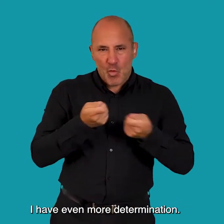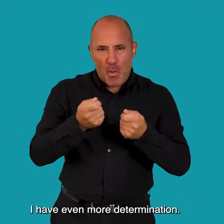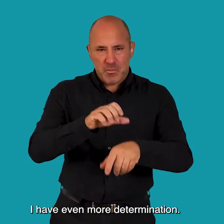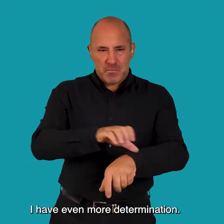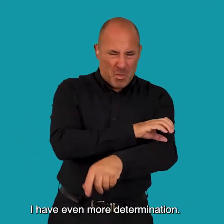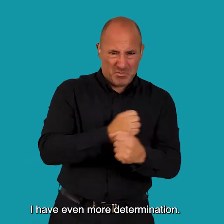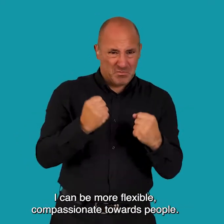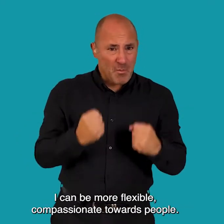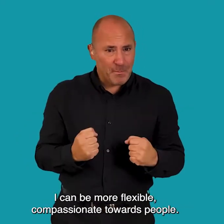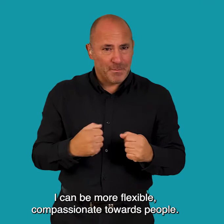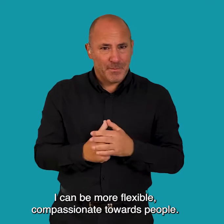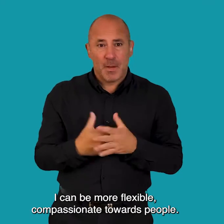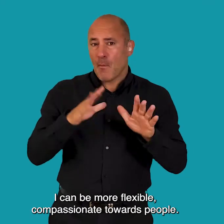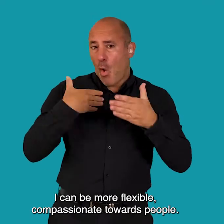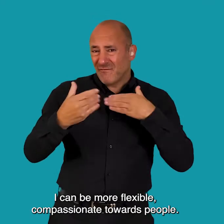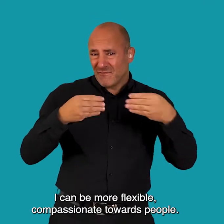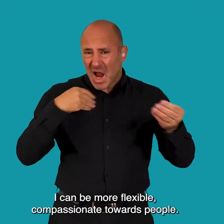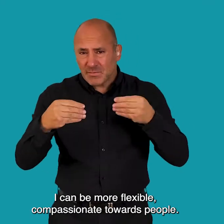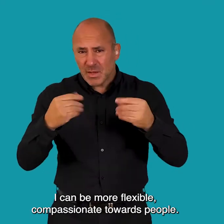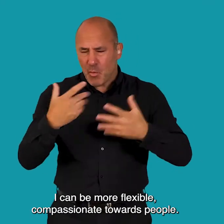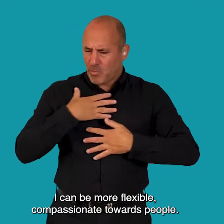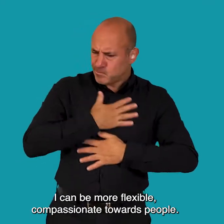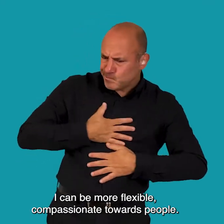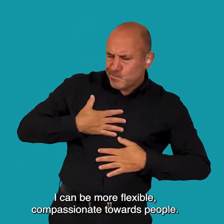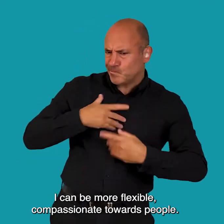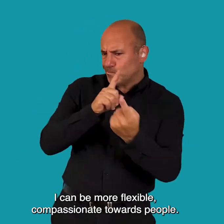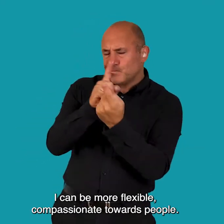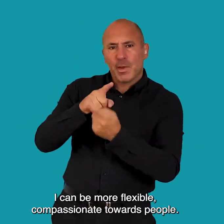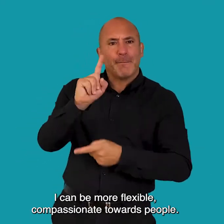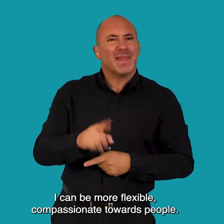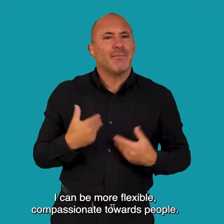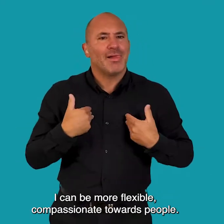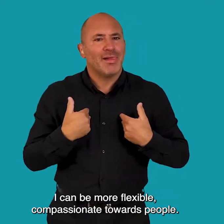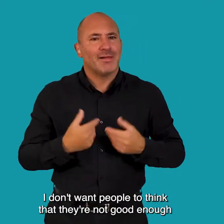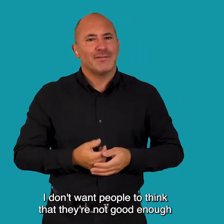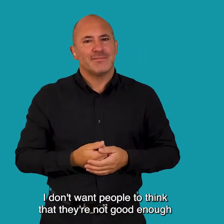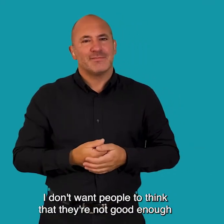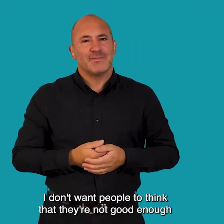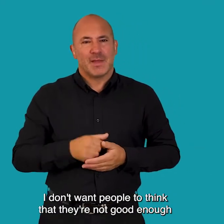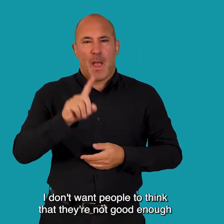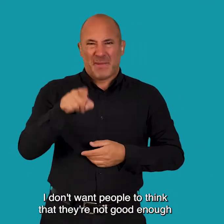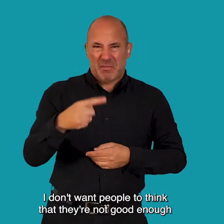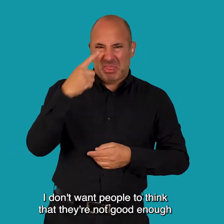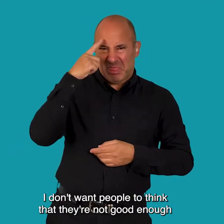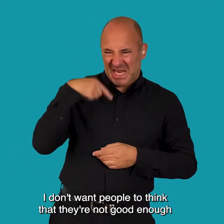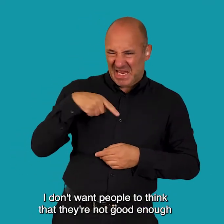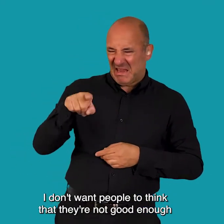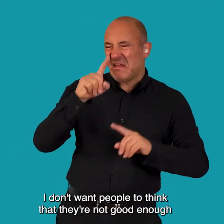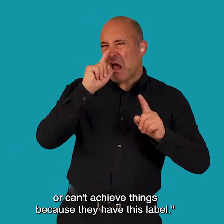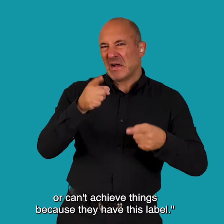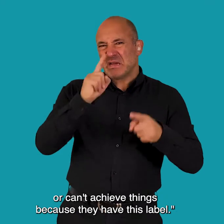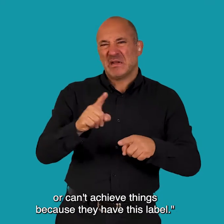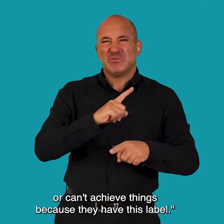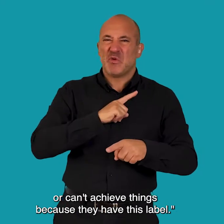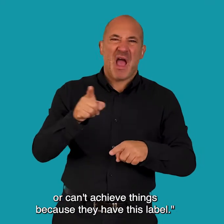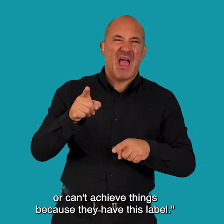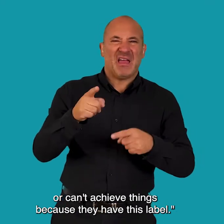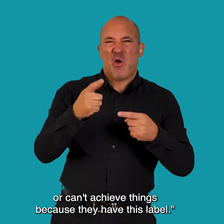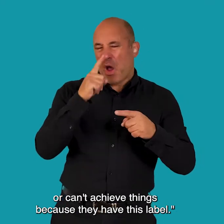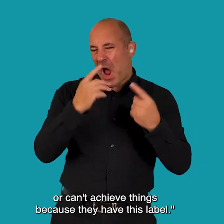determination. I can be more flexible, compassionate towards people. I don't want people to think they're not good enough or can't achieve things because they